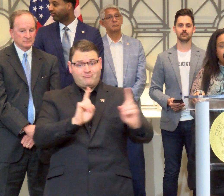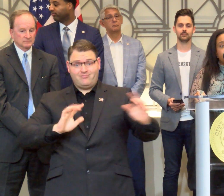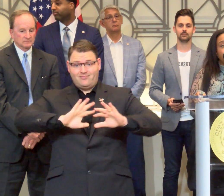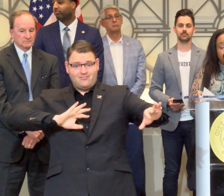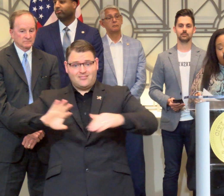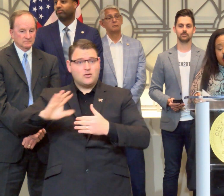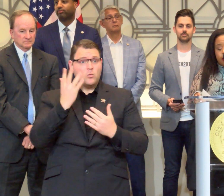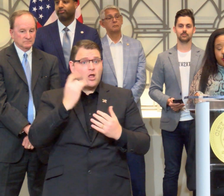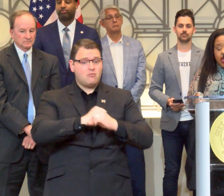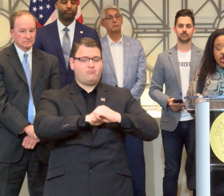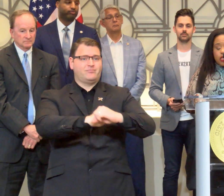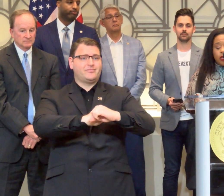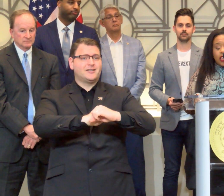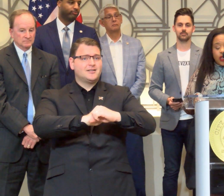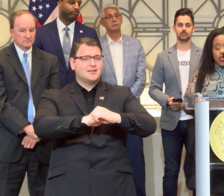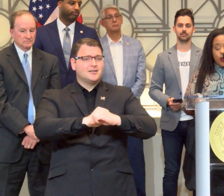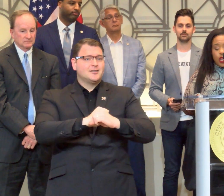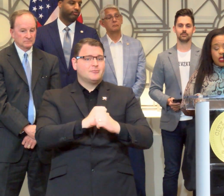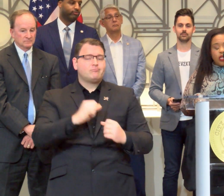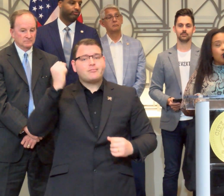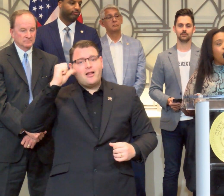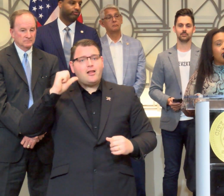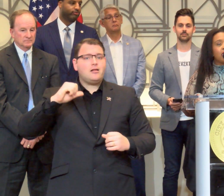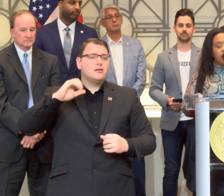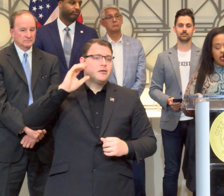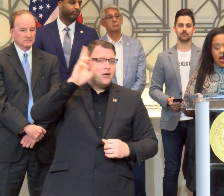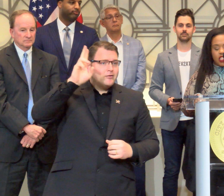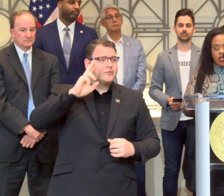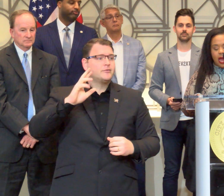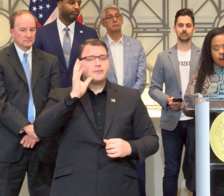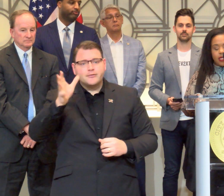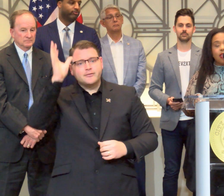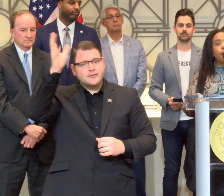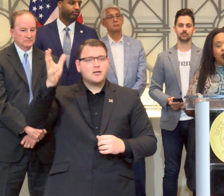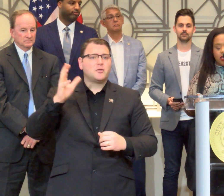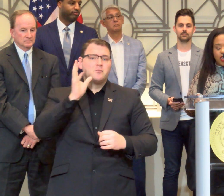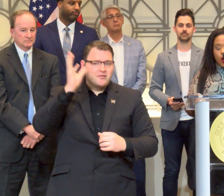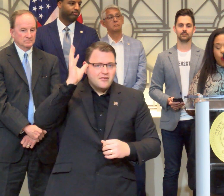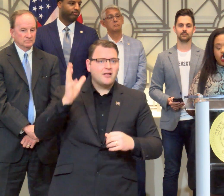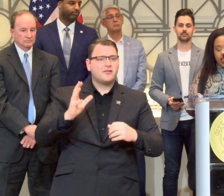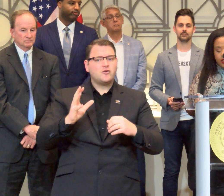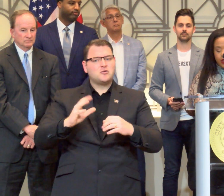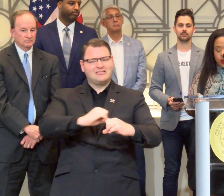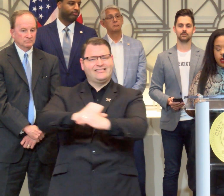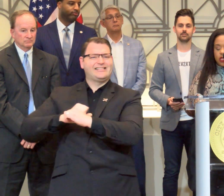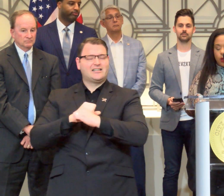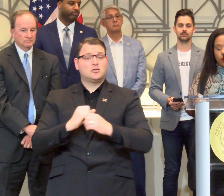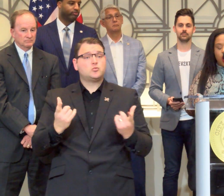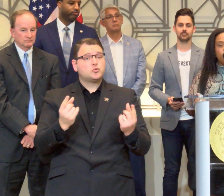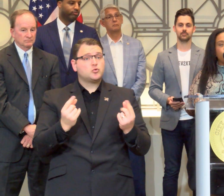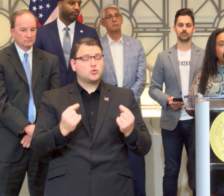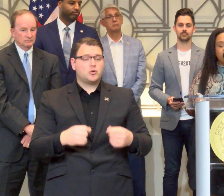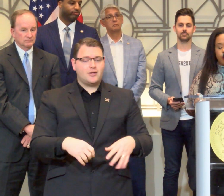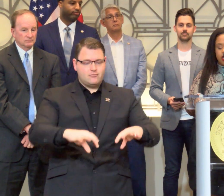anybody else that's close to us. So millennials, we also need to practice healthy hygiene habits. That means wash hands frequently with soap